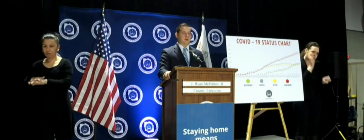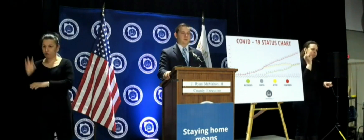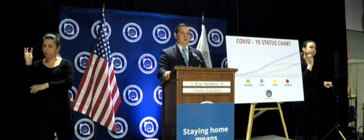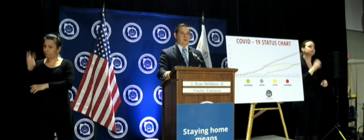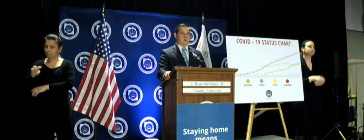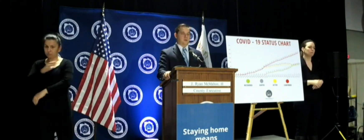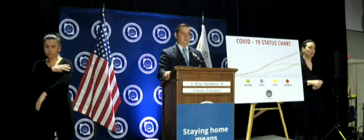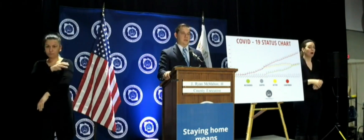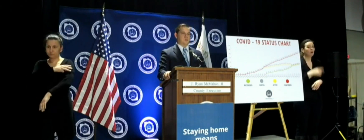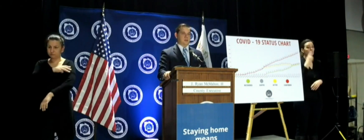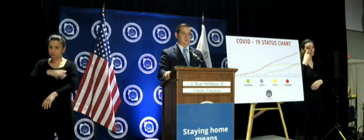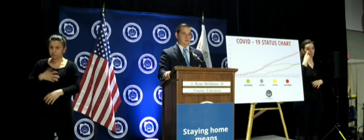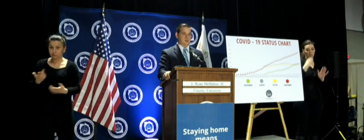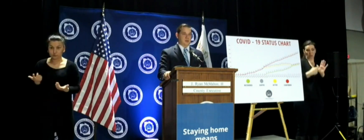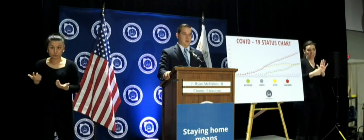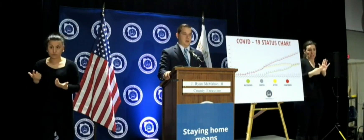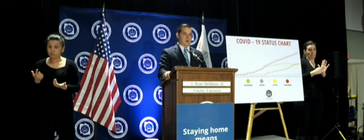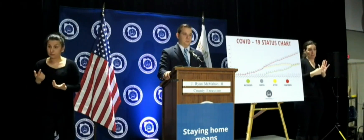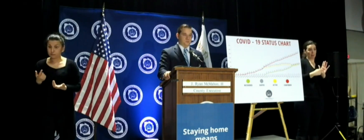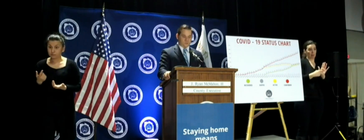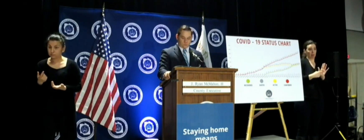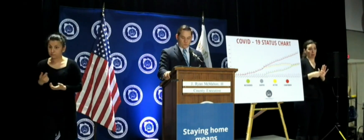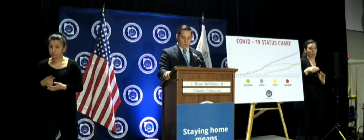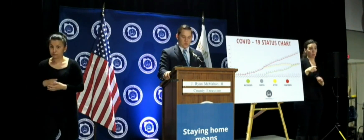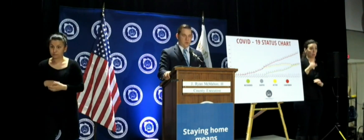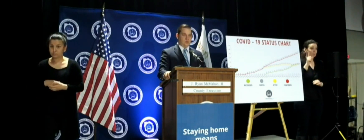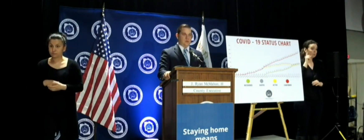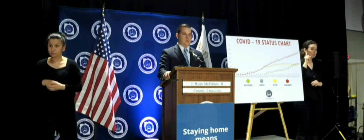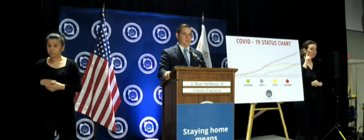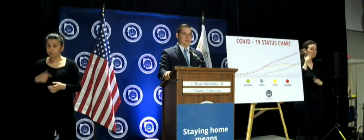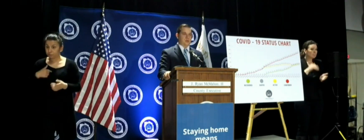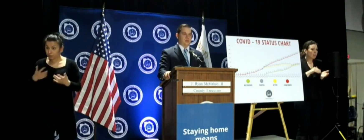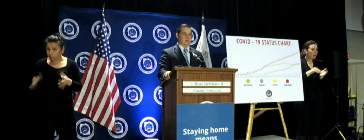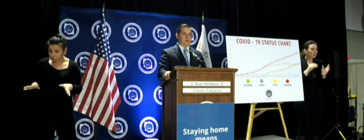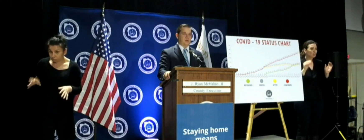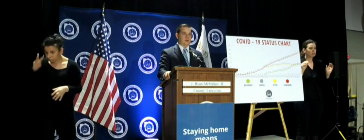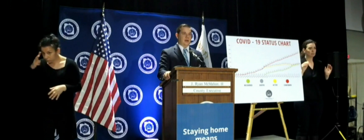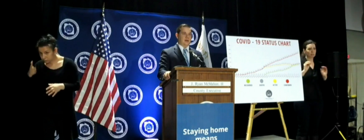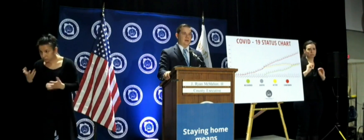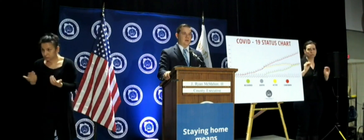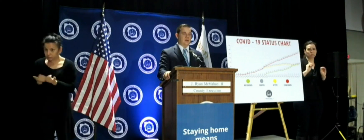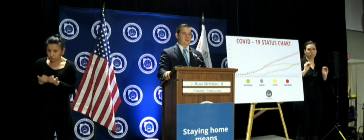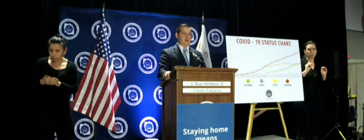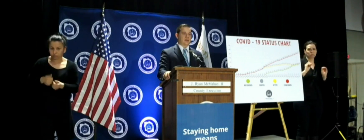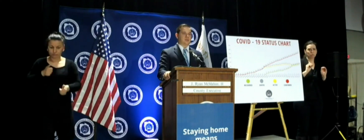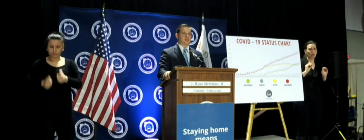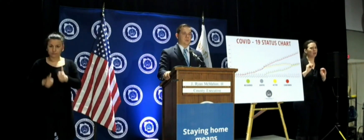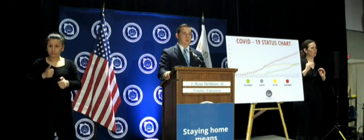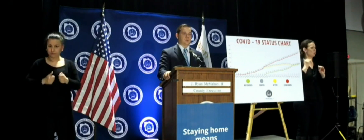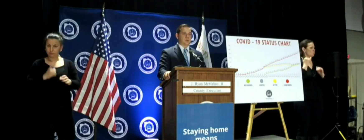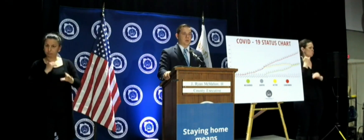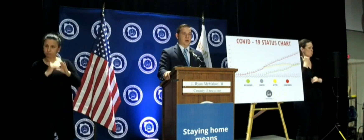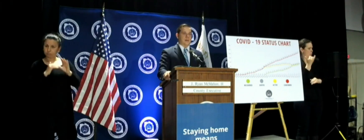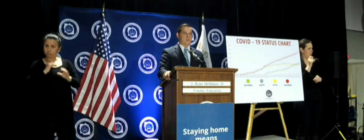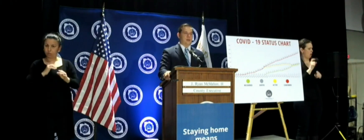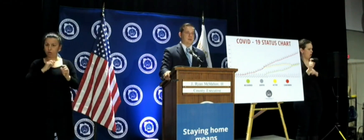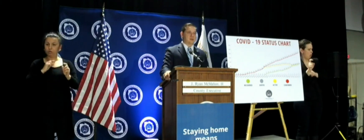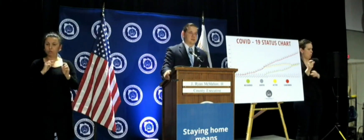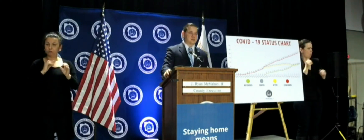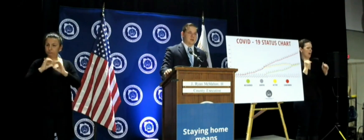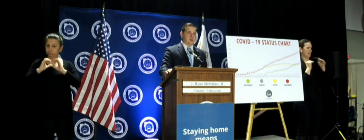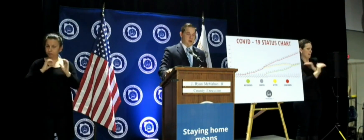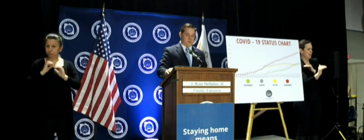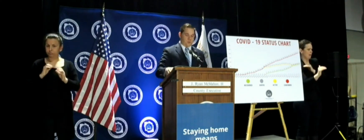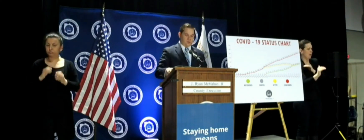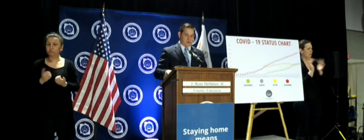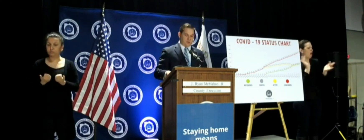an email, send a call, use text message, and so we can look at it and try to get you through that